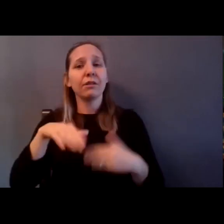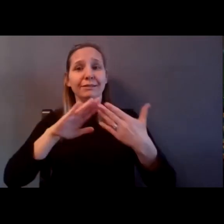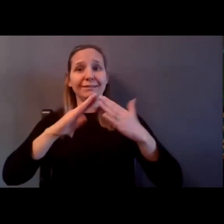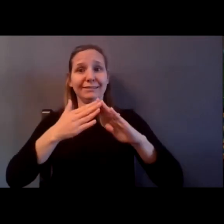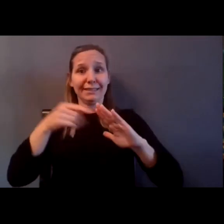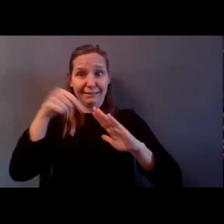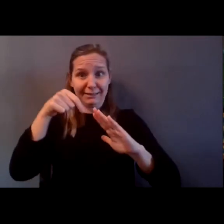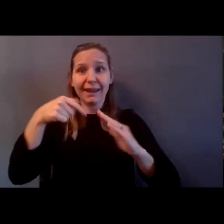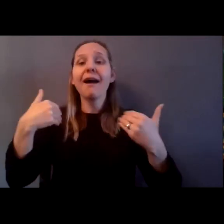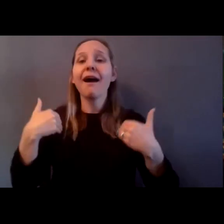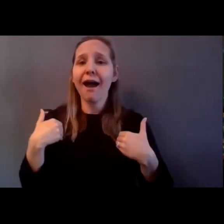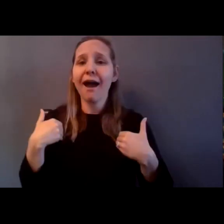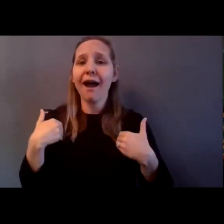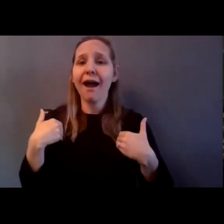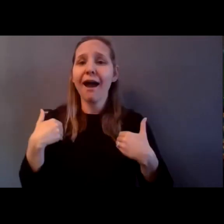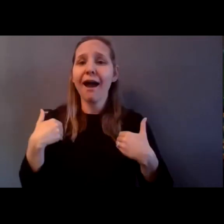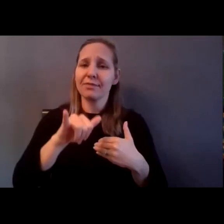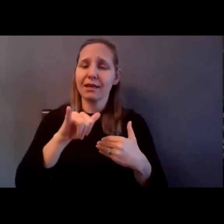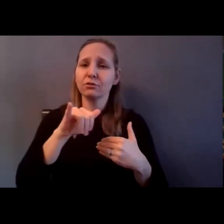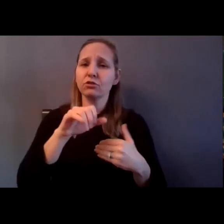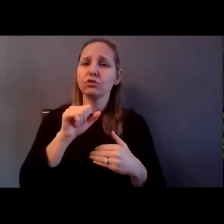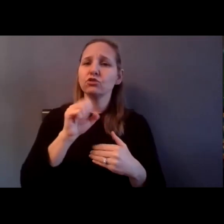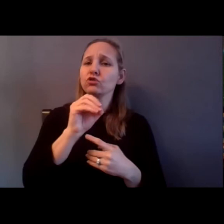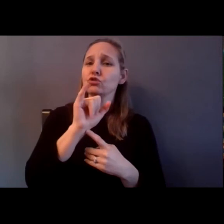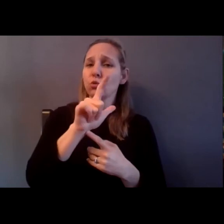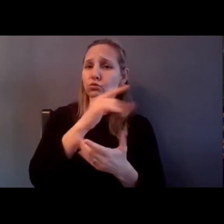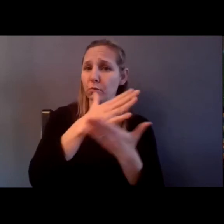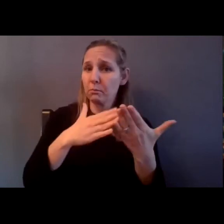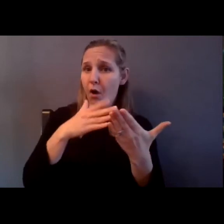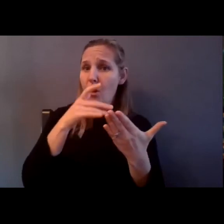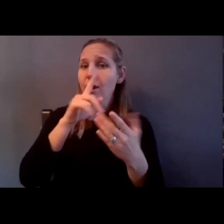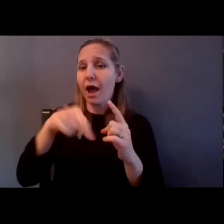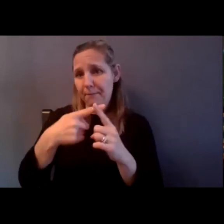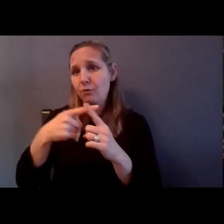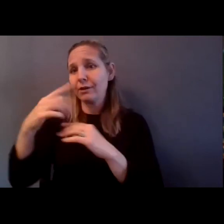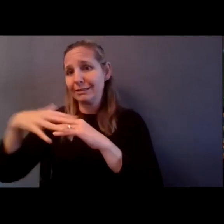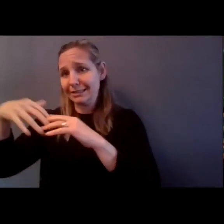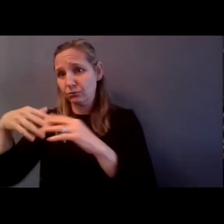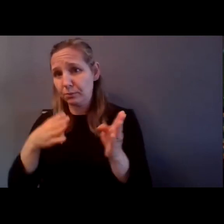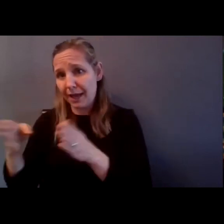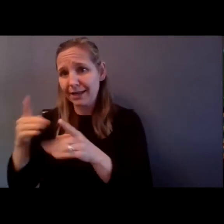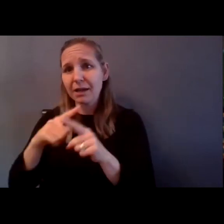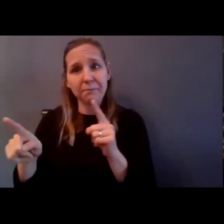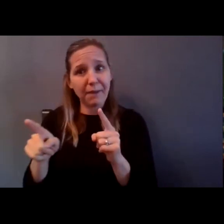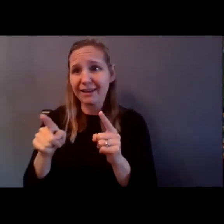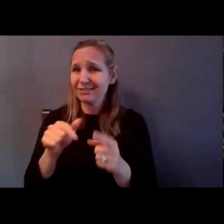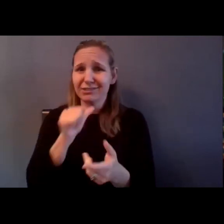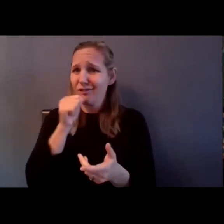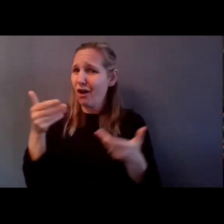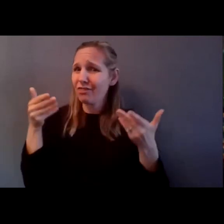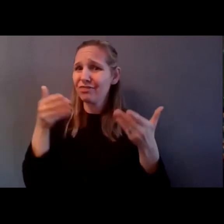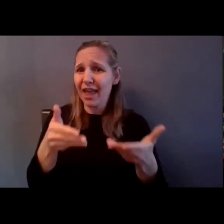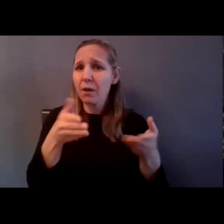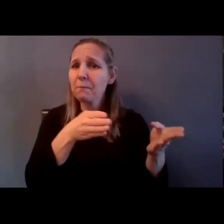social component to Indigenous planning, the notable absence of planning structures for